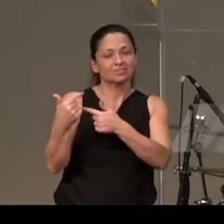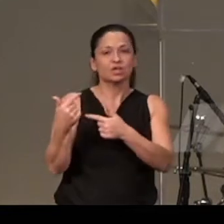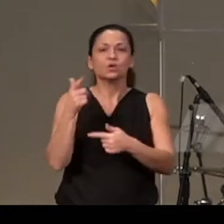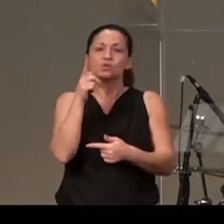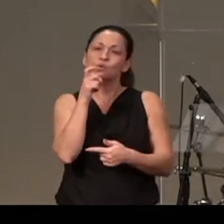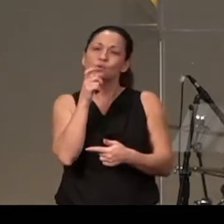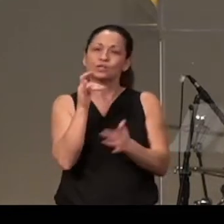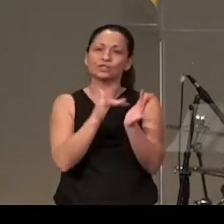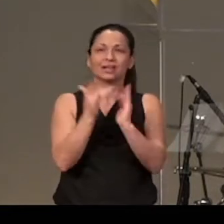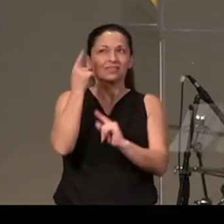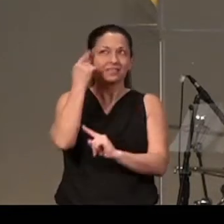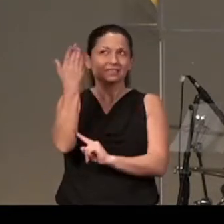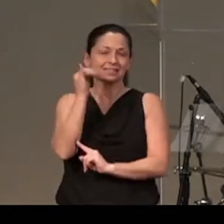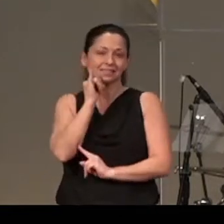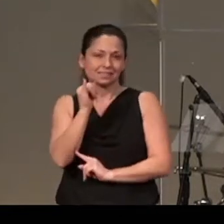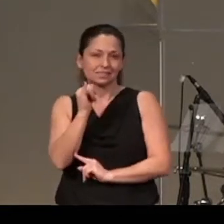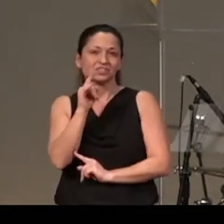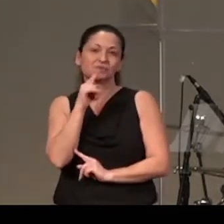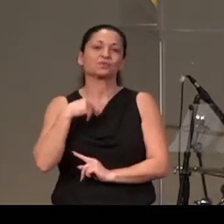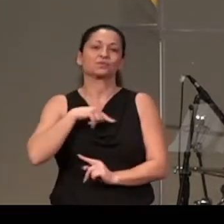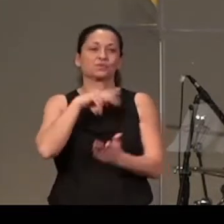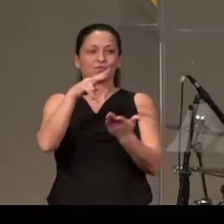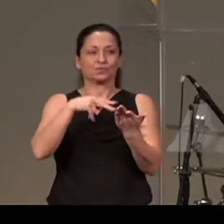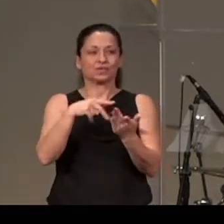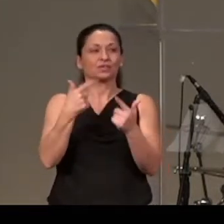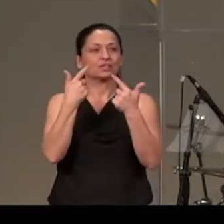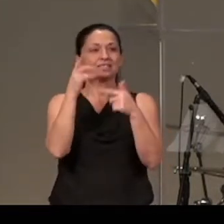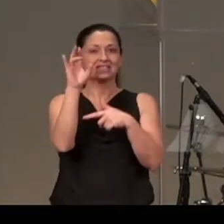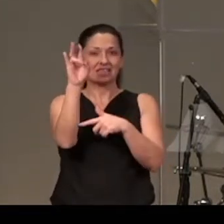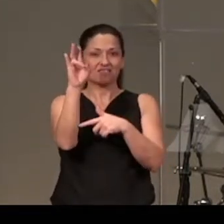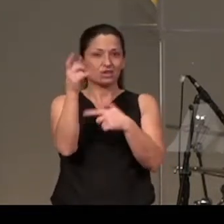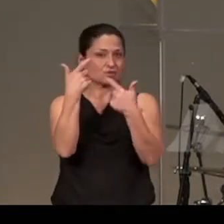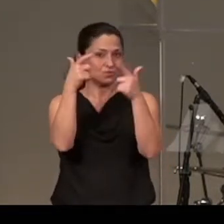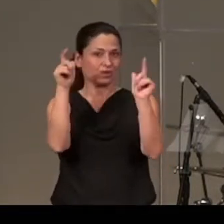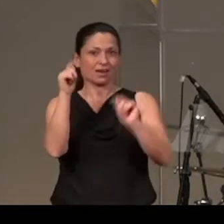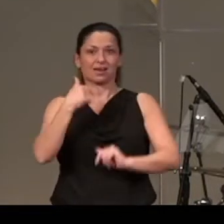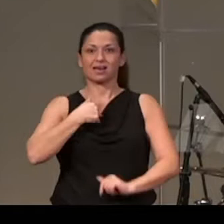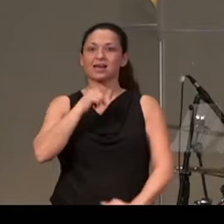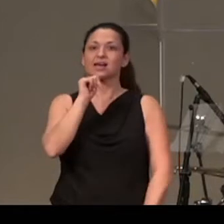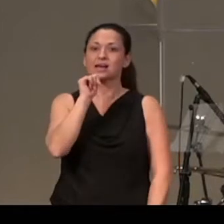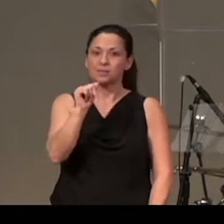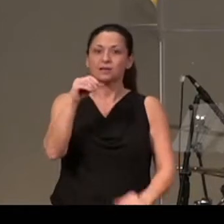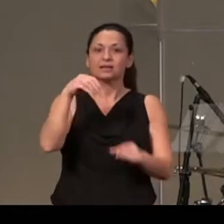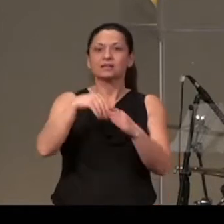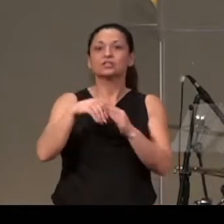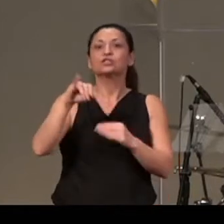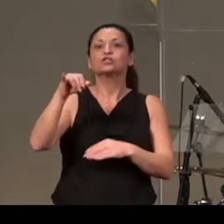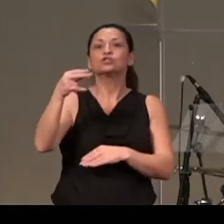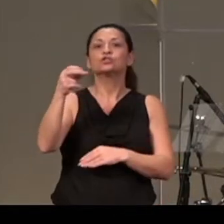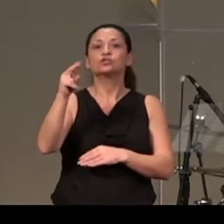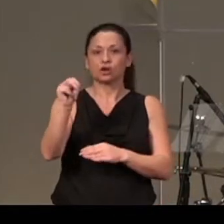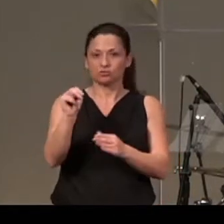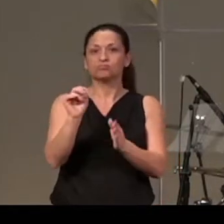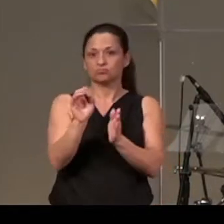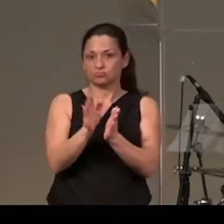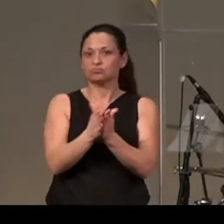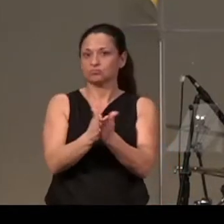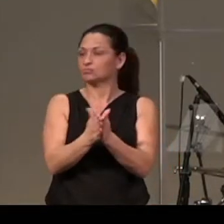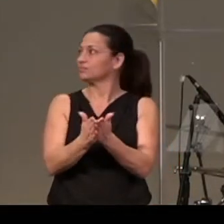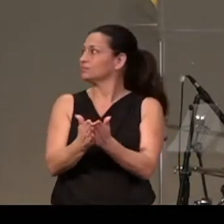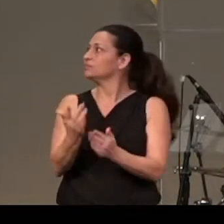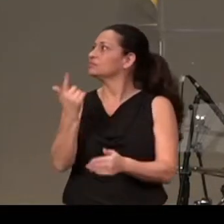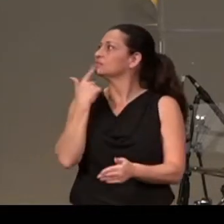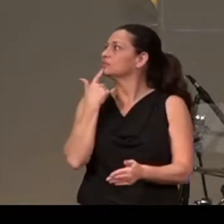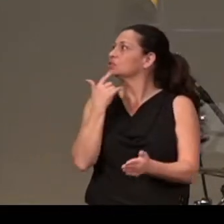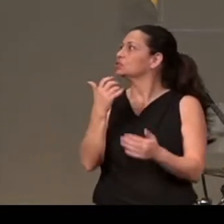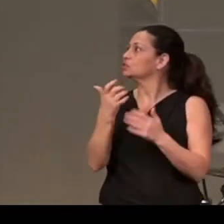seven great I Ams in John. The seven great I Ams. And we learned that Jesus says, I am the bread of life, and the